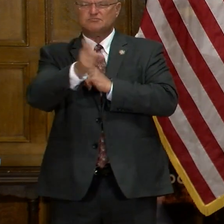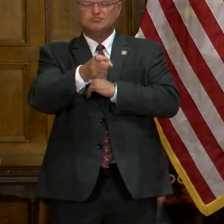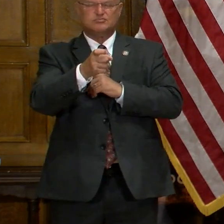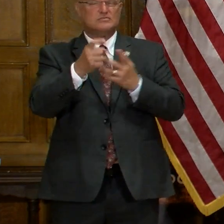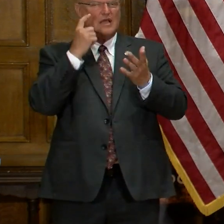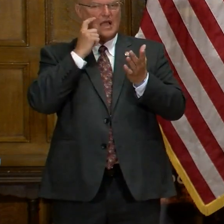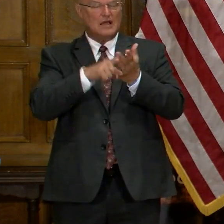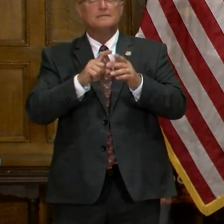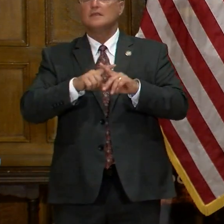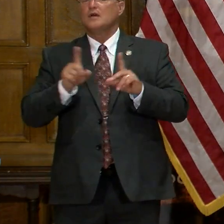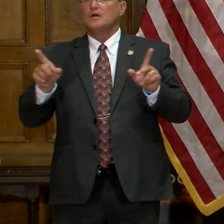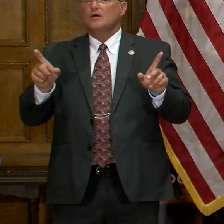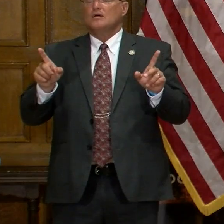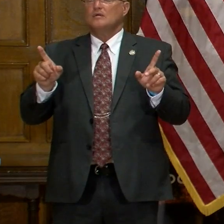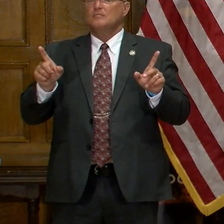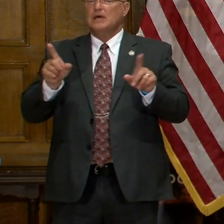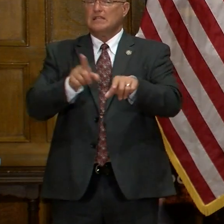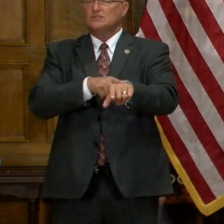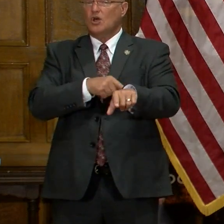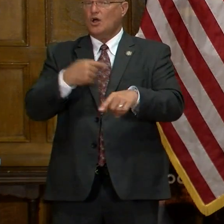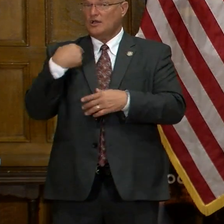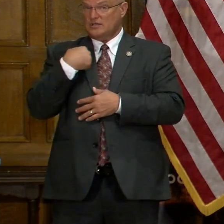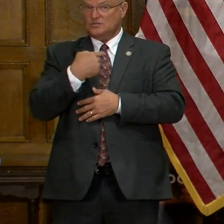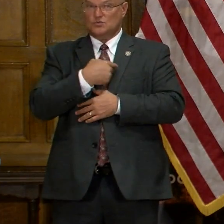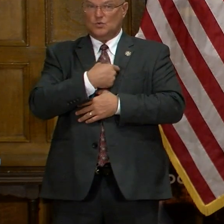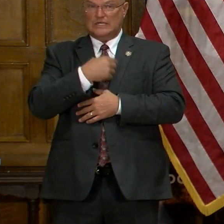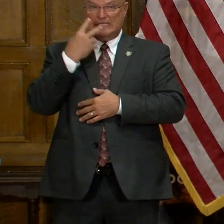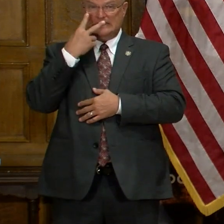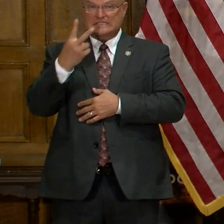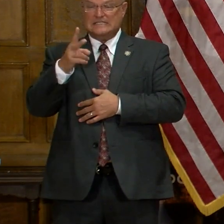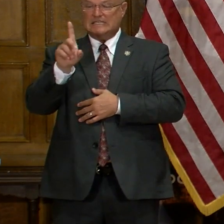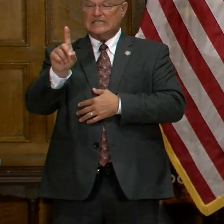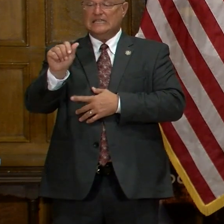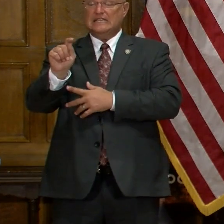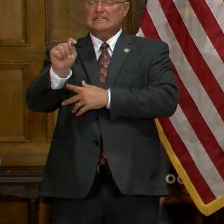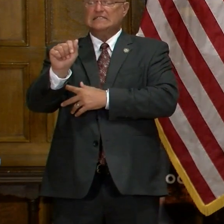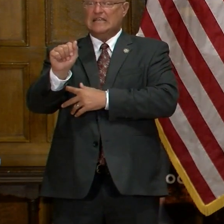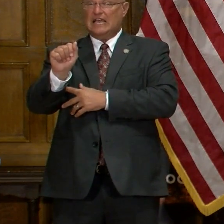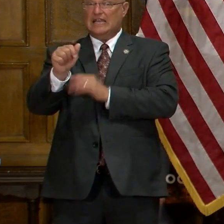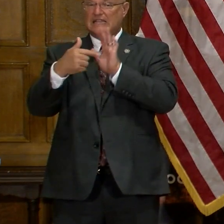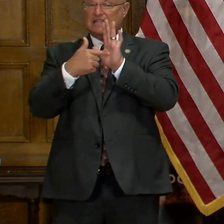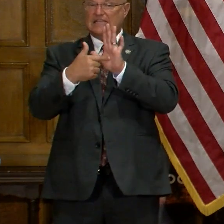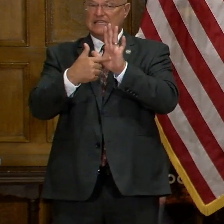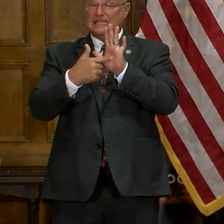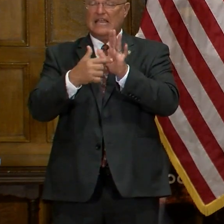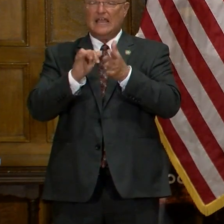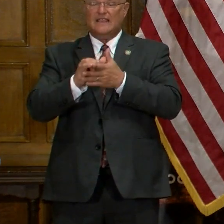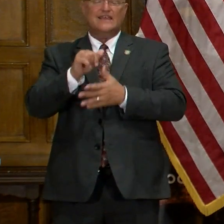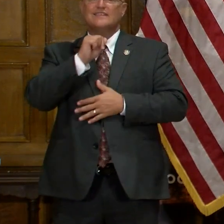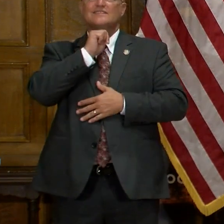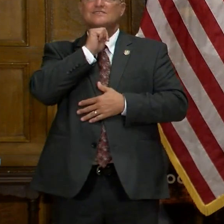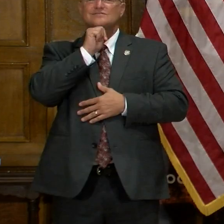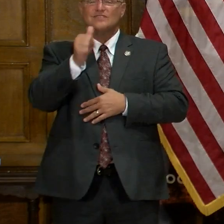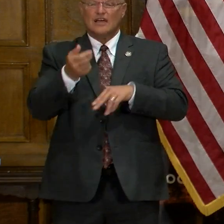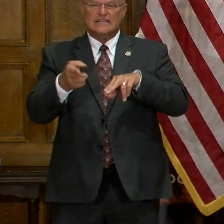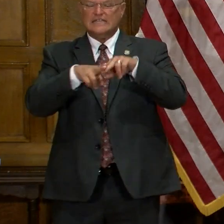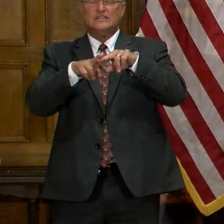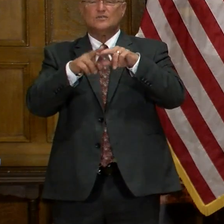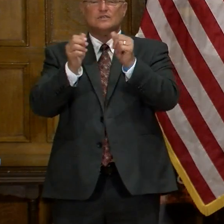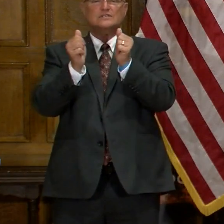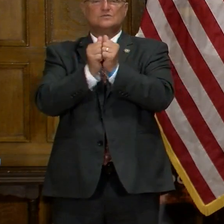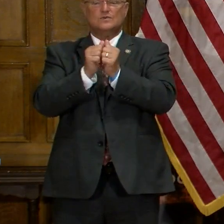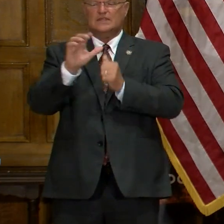issued. But as long as we see data that indicate that there's not an increase